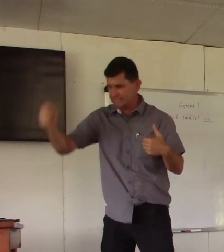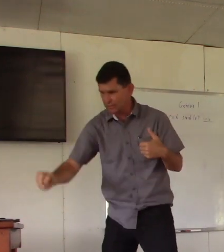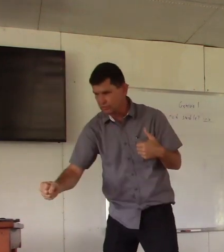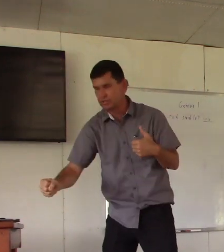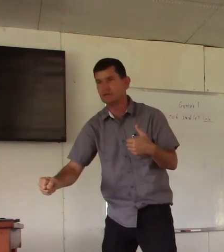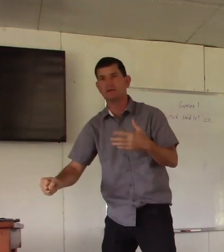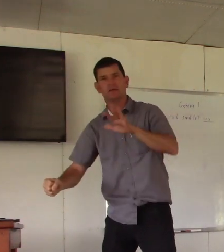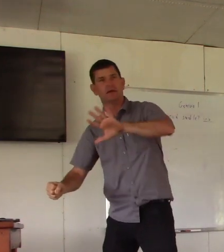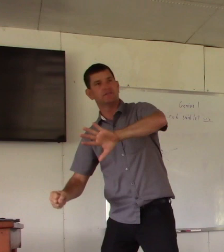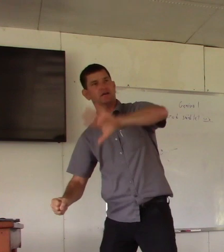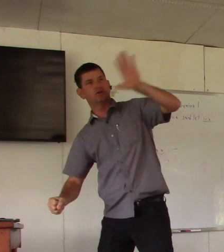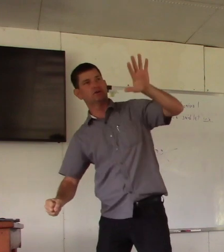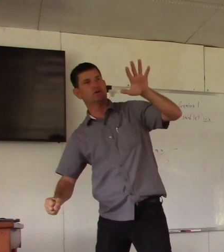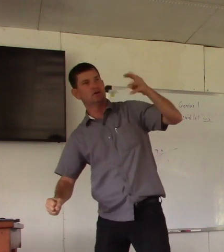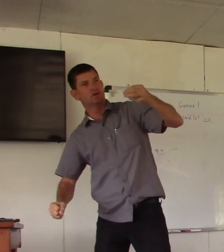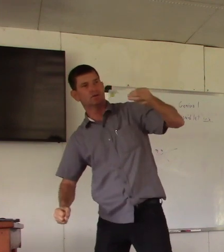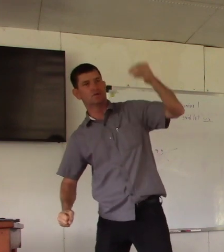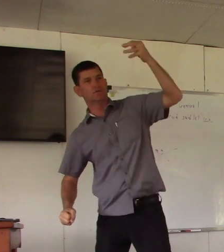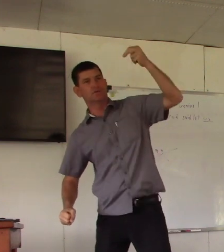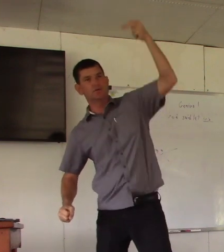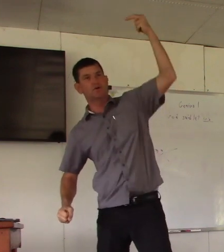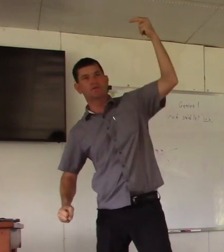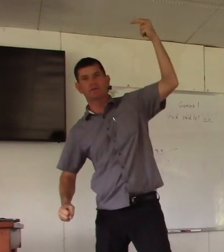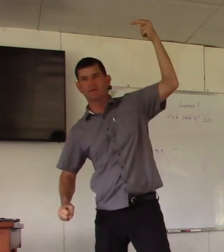south and the other, the north.